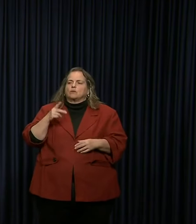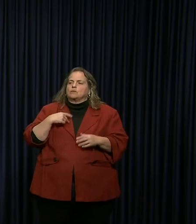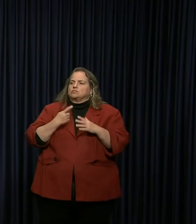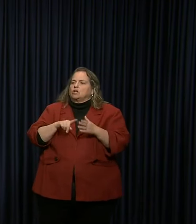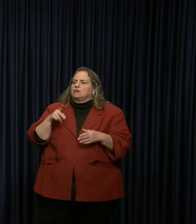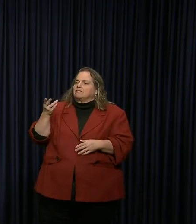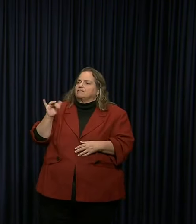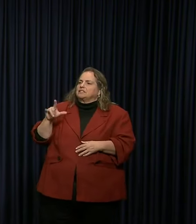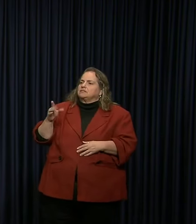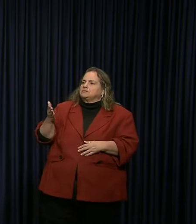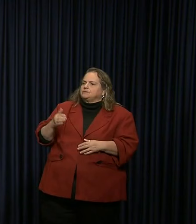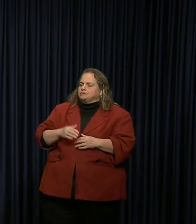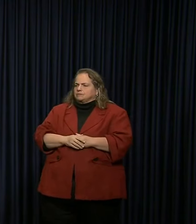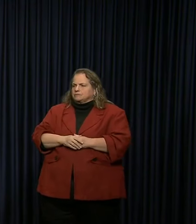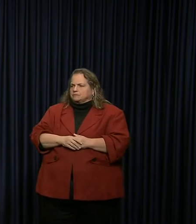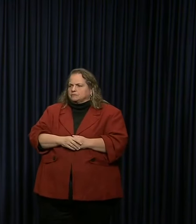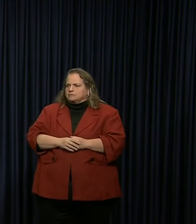start with Phil.